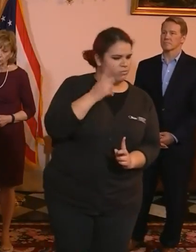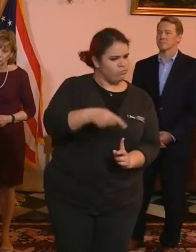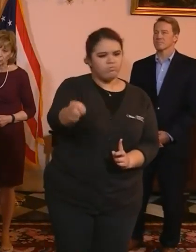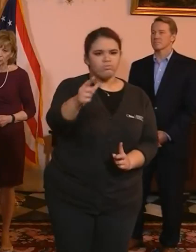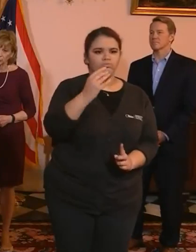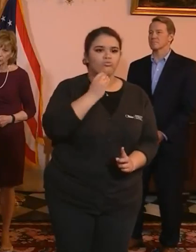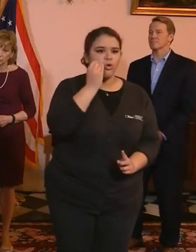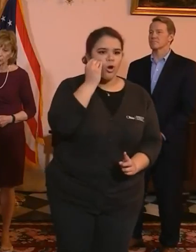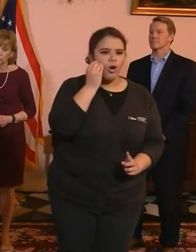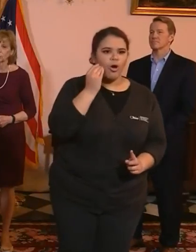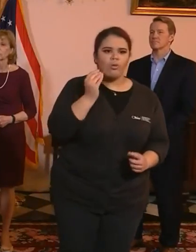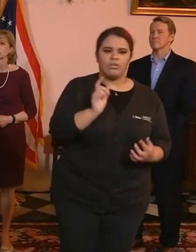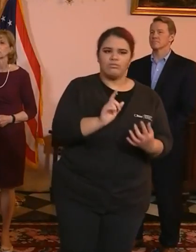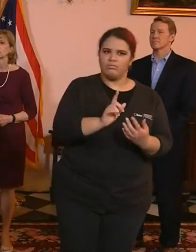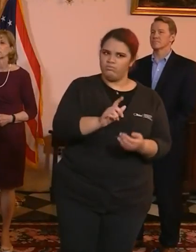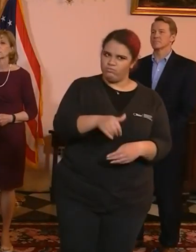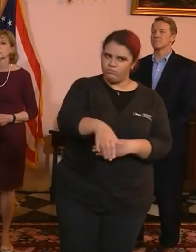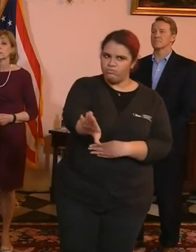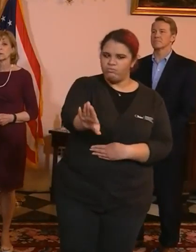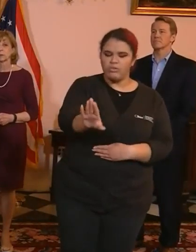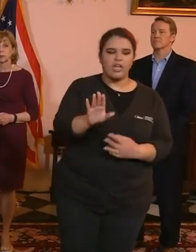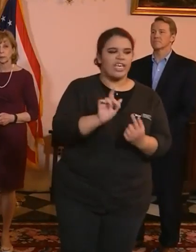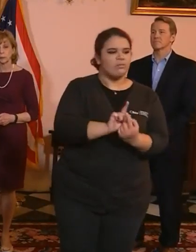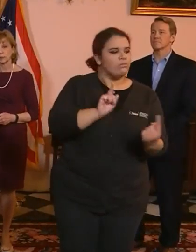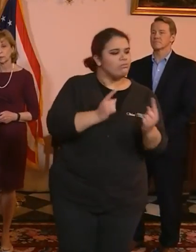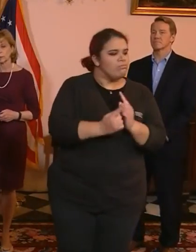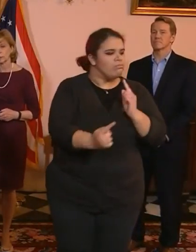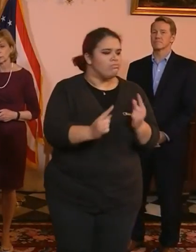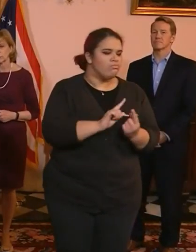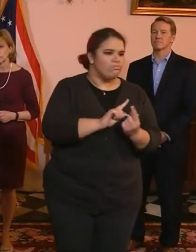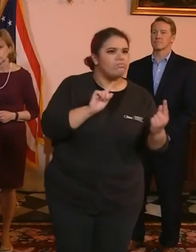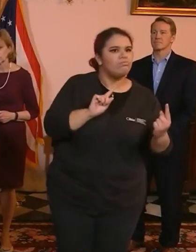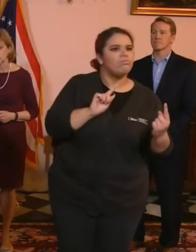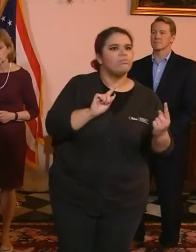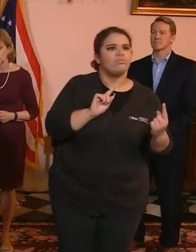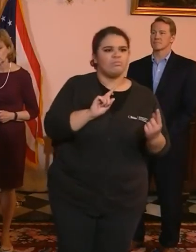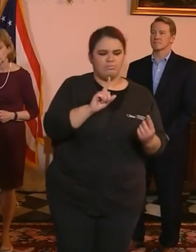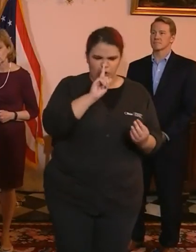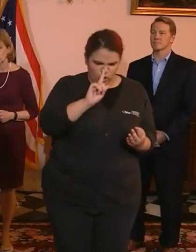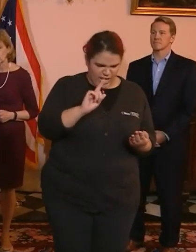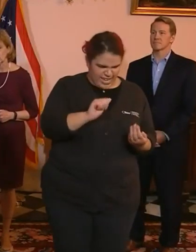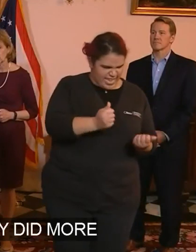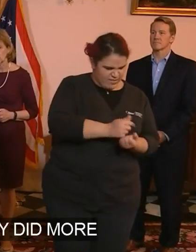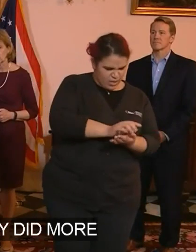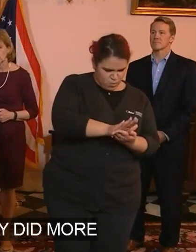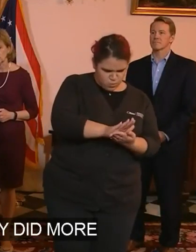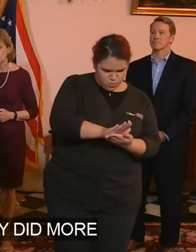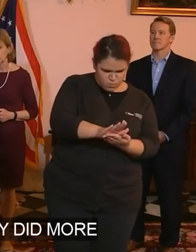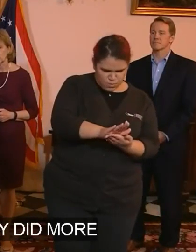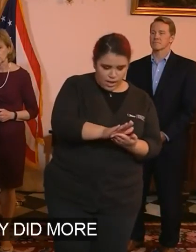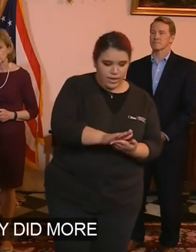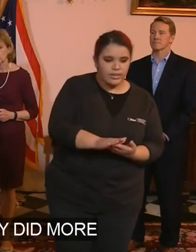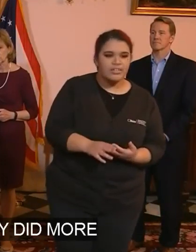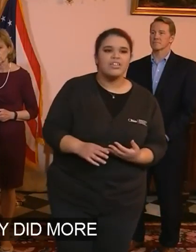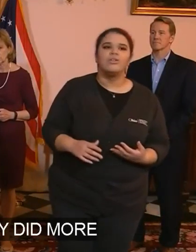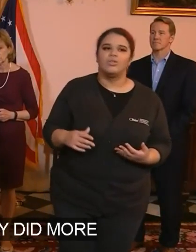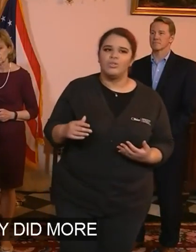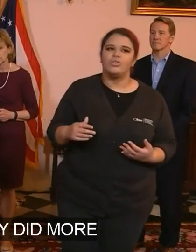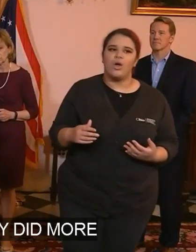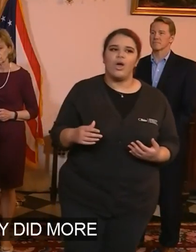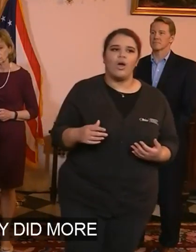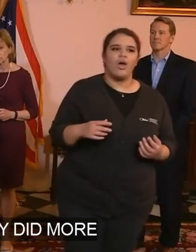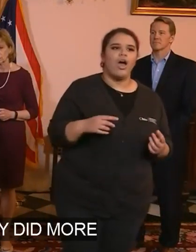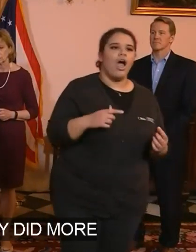more sanitation. So these best practices that we have seen worked, I wanted to talk about